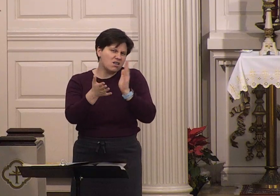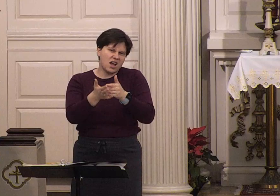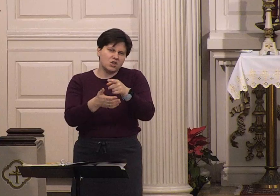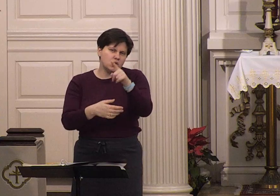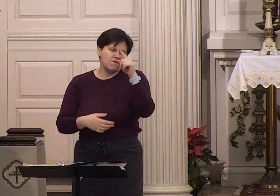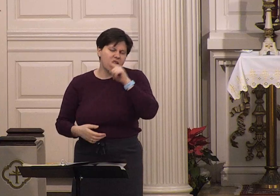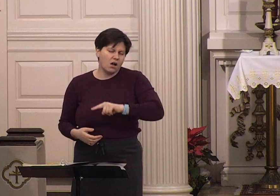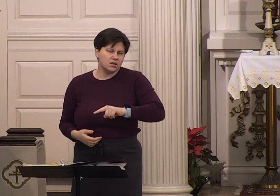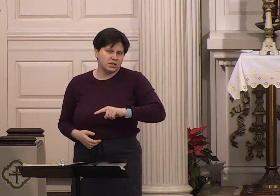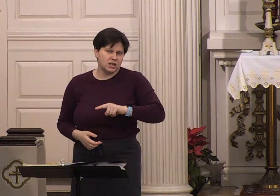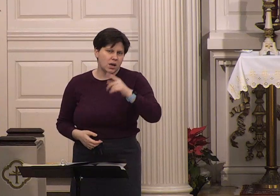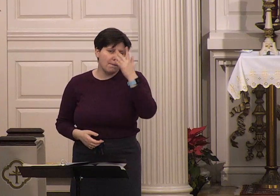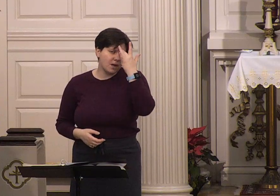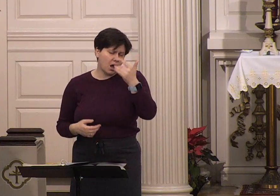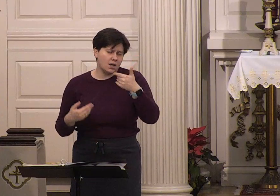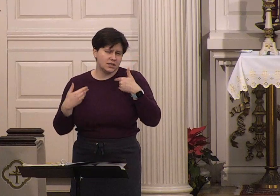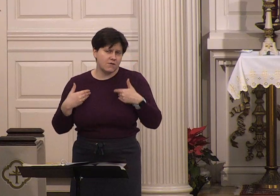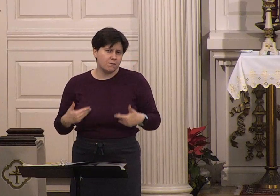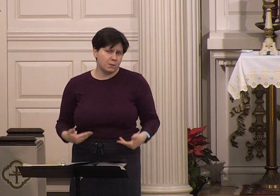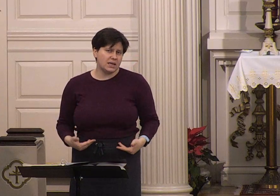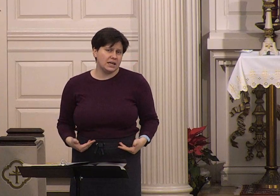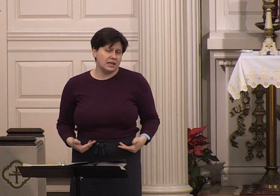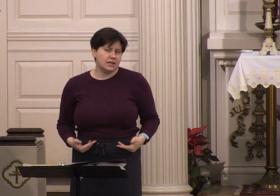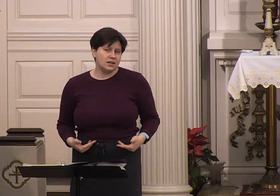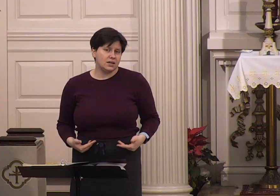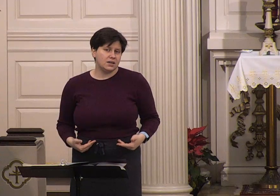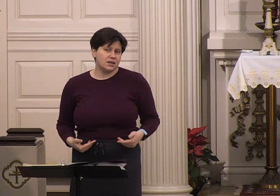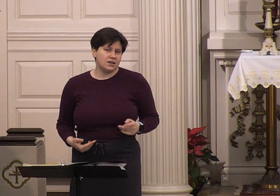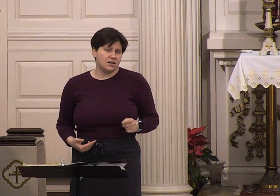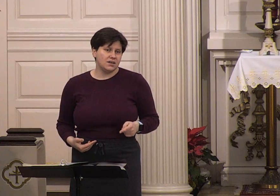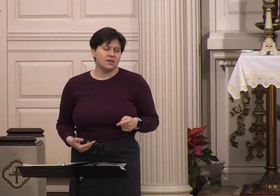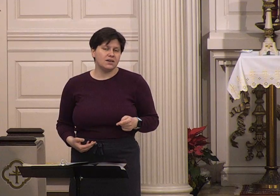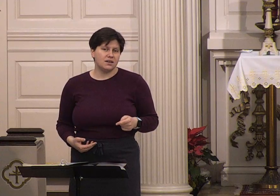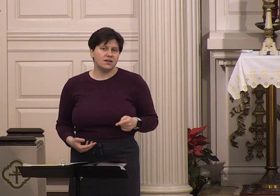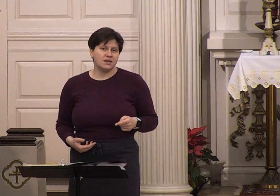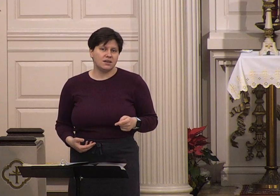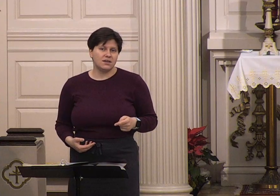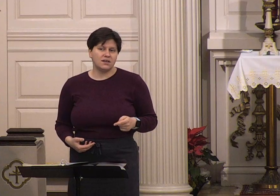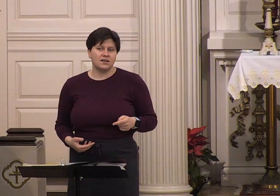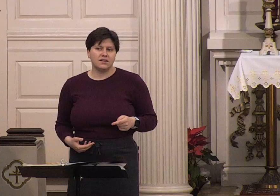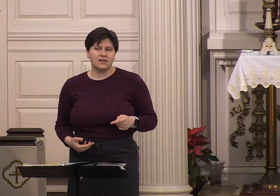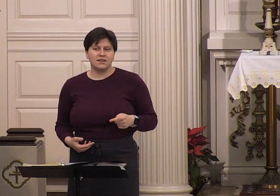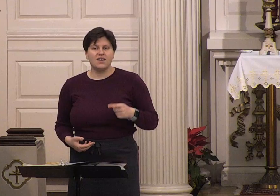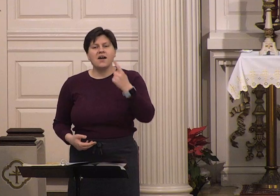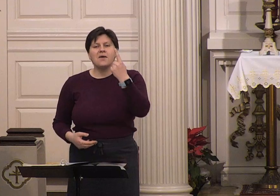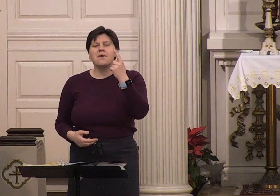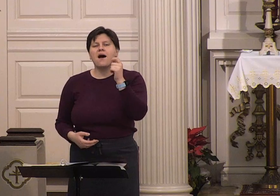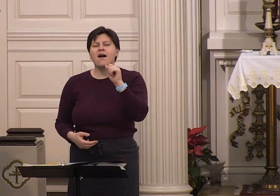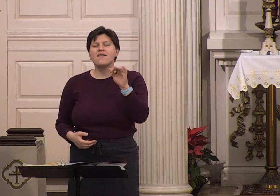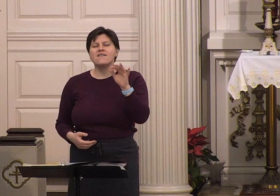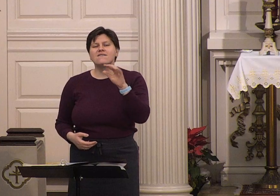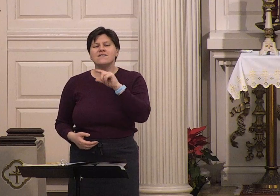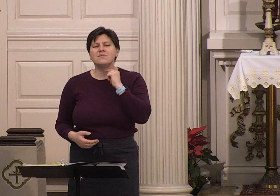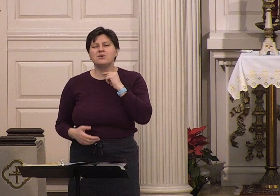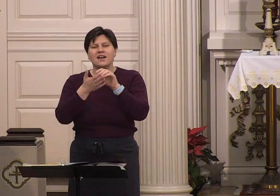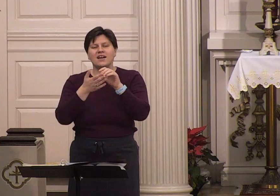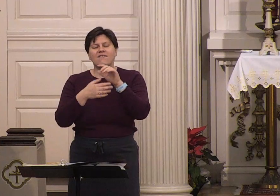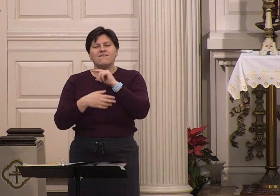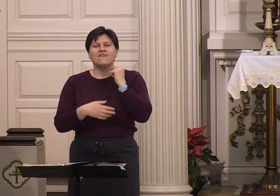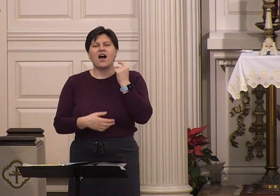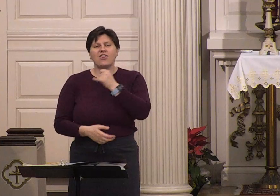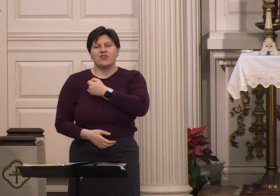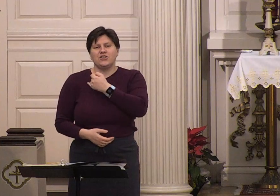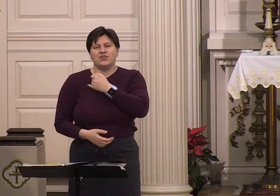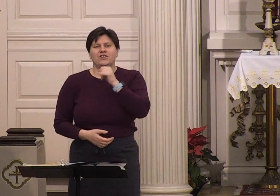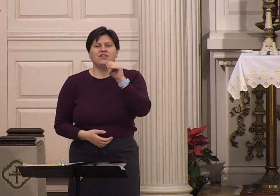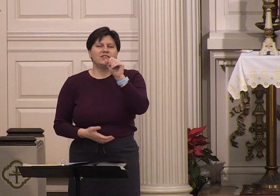falsely because of me. One of your priests here, Father St. Martin, years ago gave me a lesson in